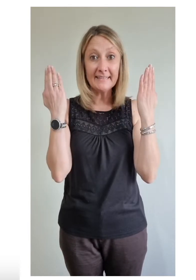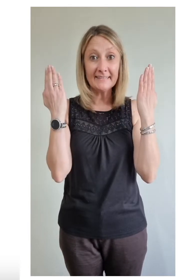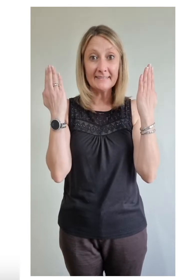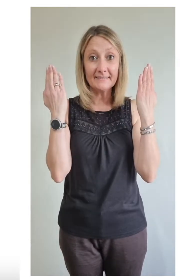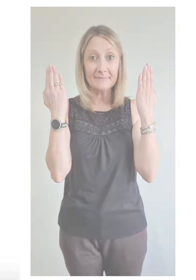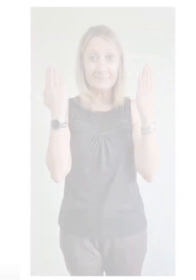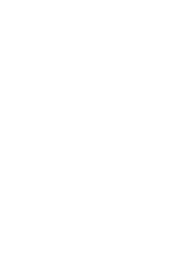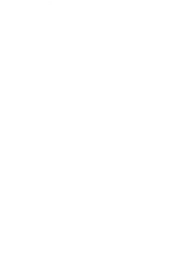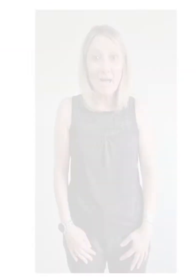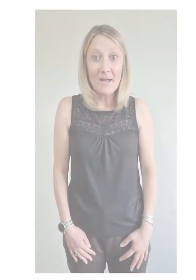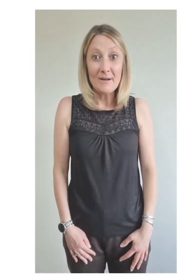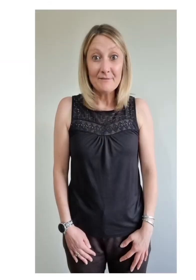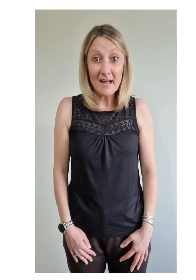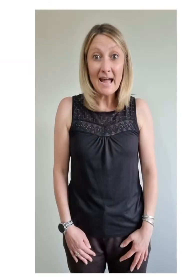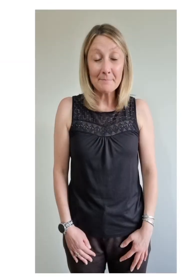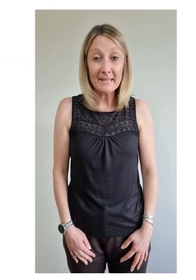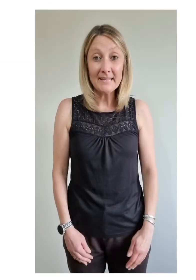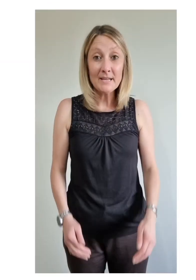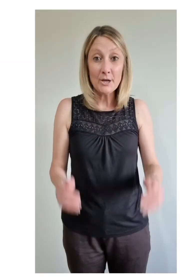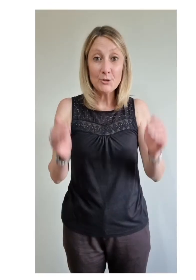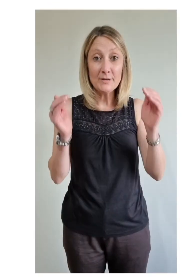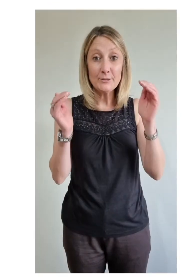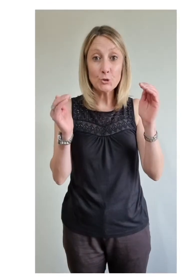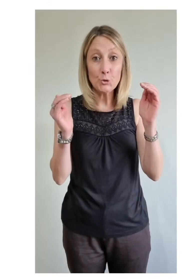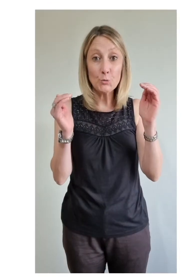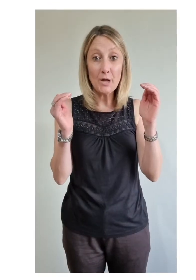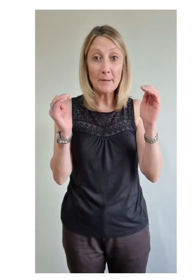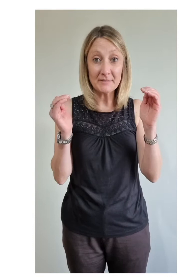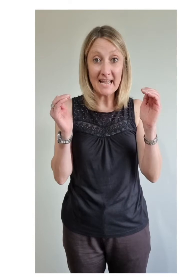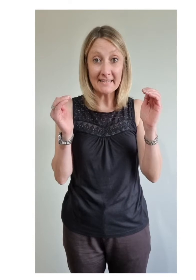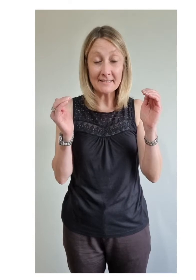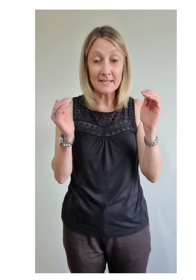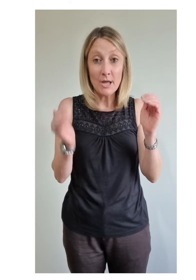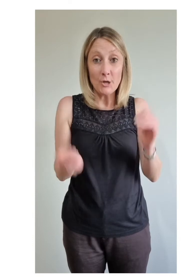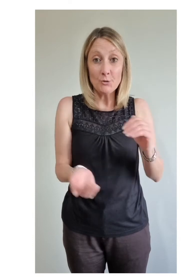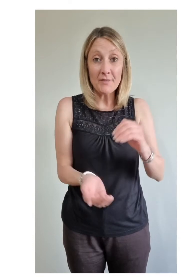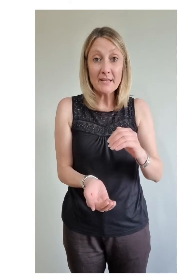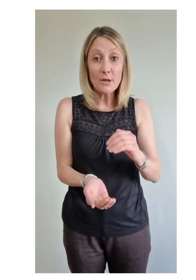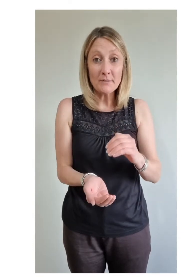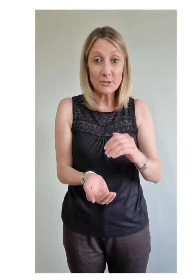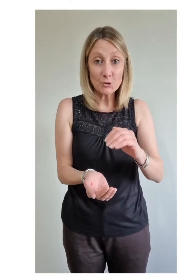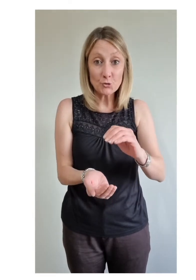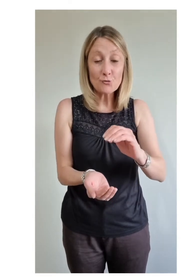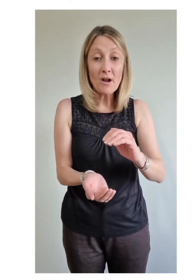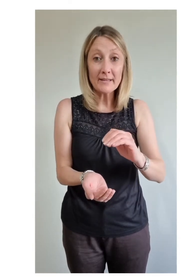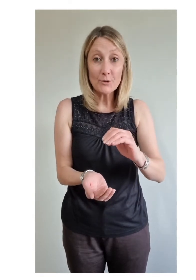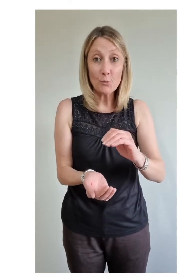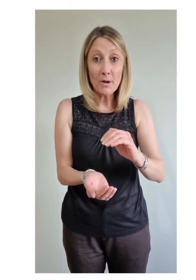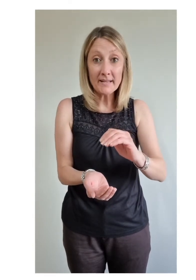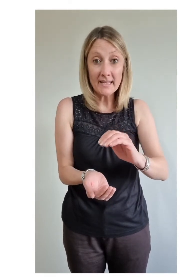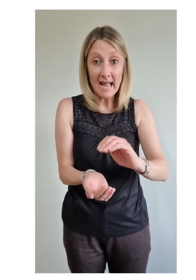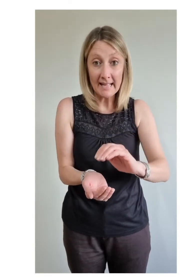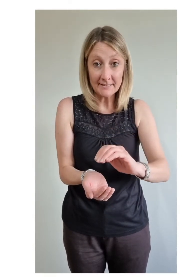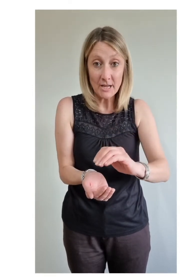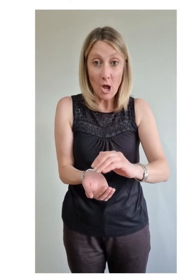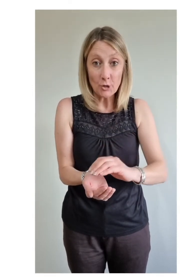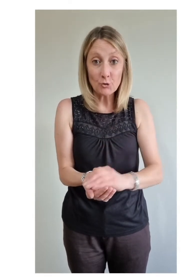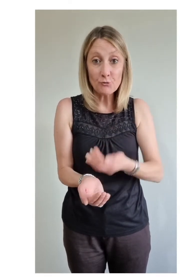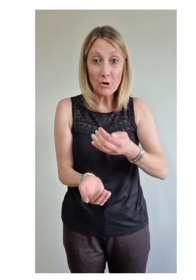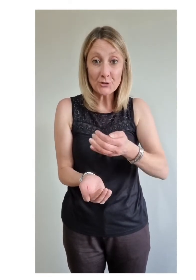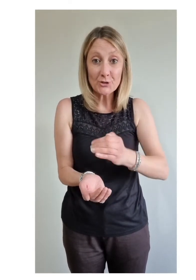Day. For happy, you need two cupped hands. You're then going to strike your working